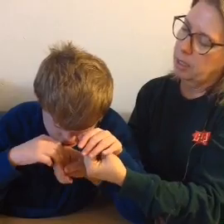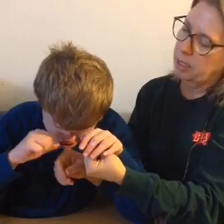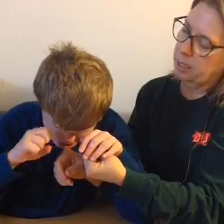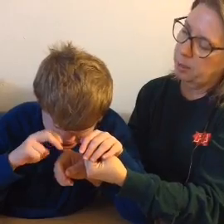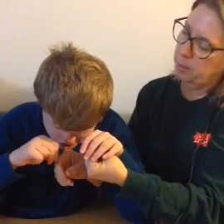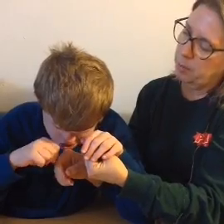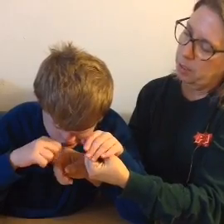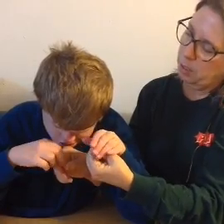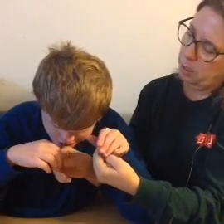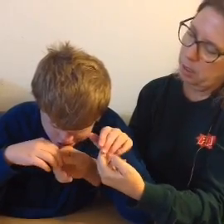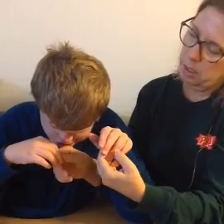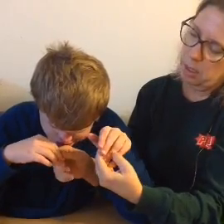M,